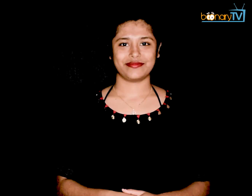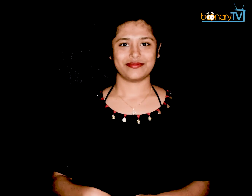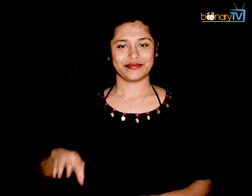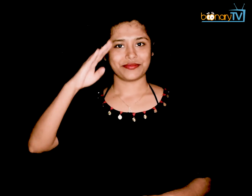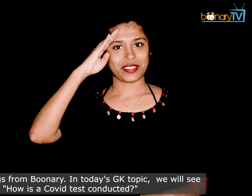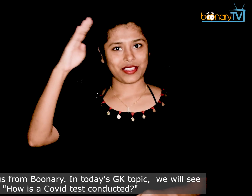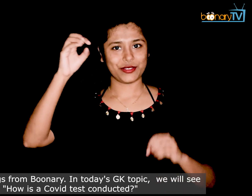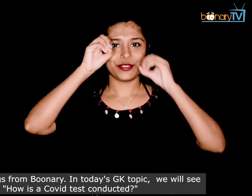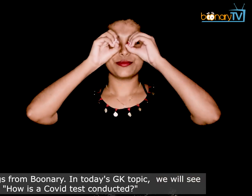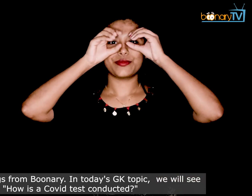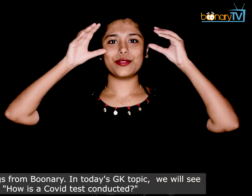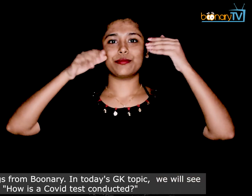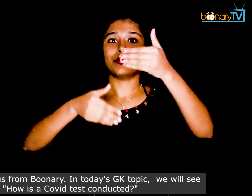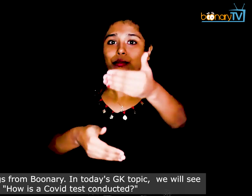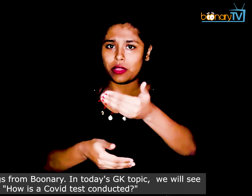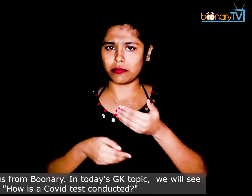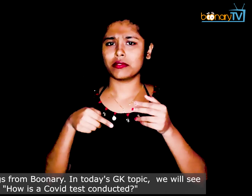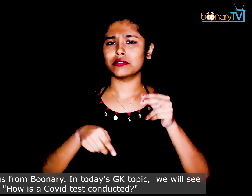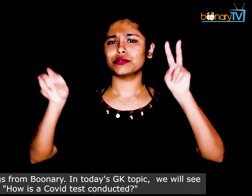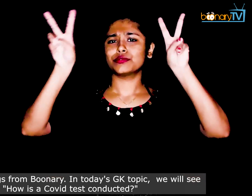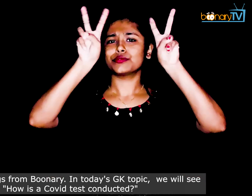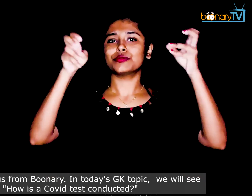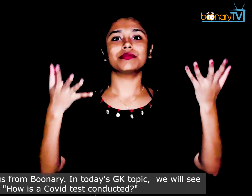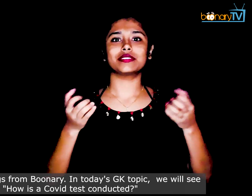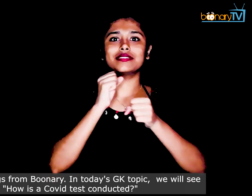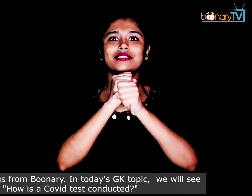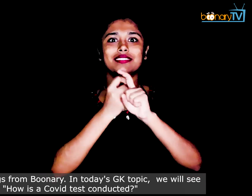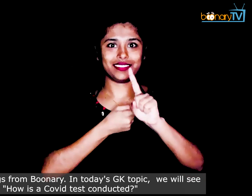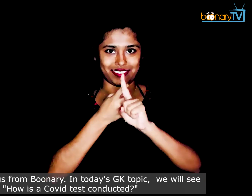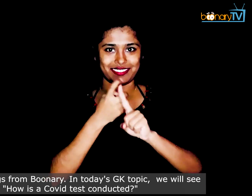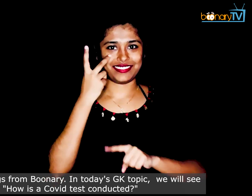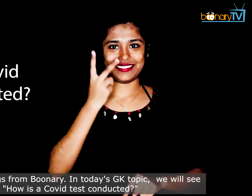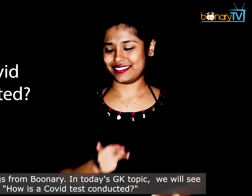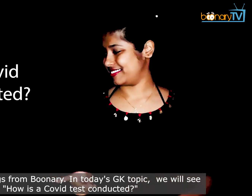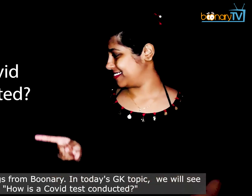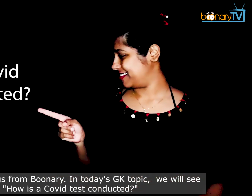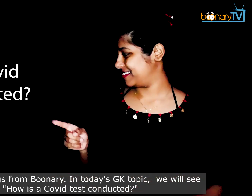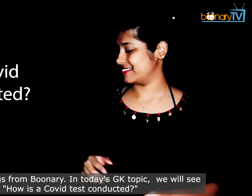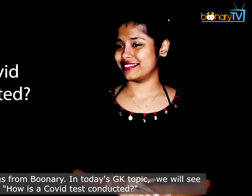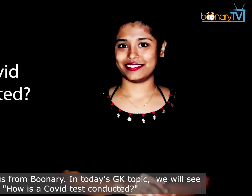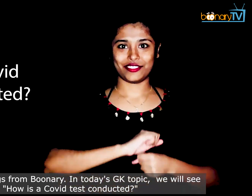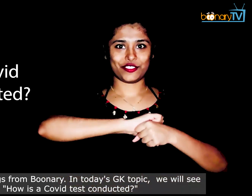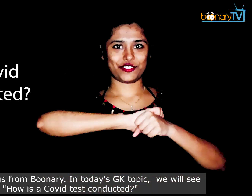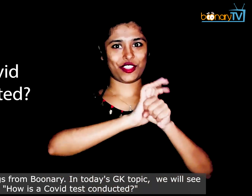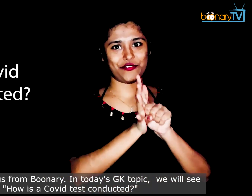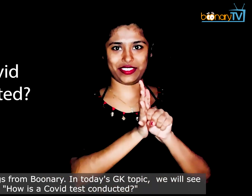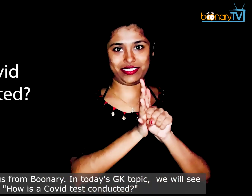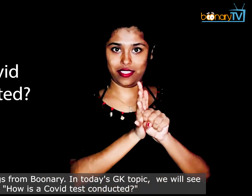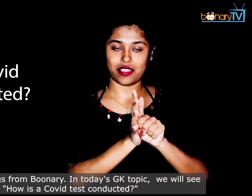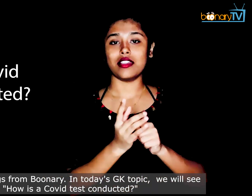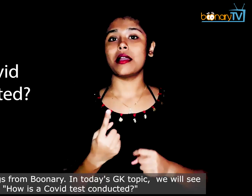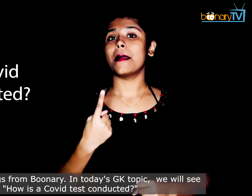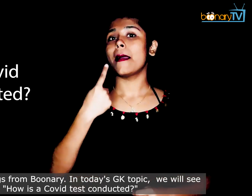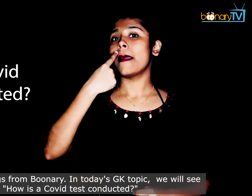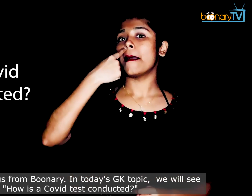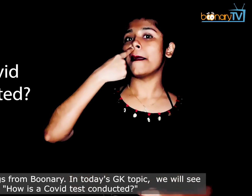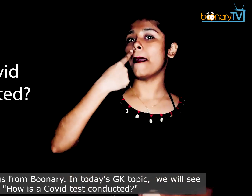Hello, greetings from Bhoonari. In today's GK topic, we will see how is a